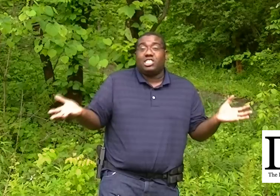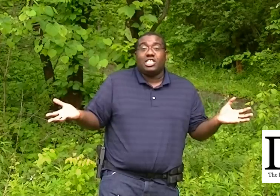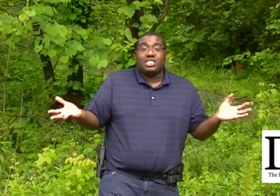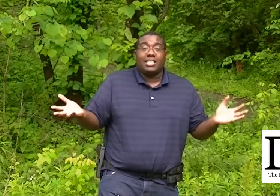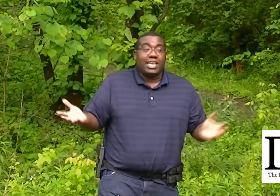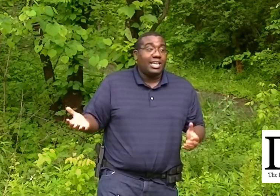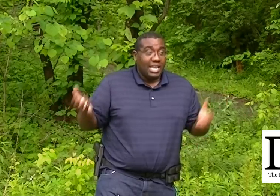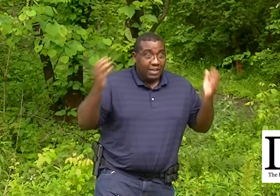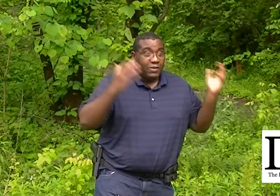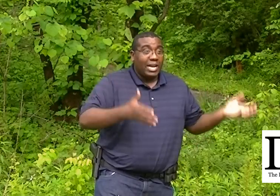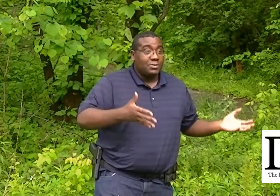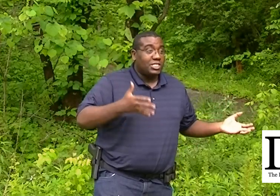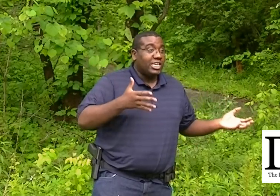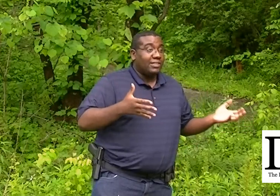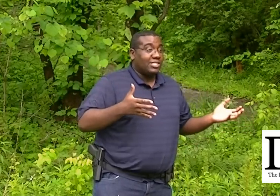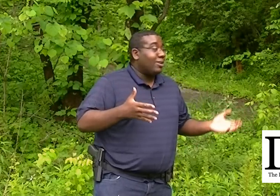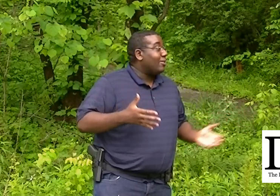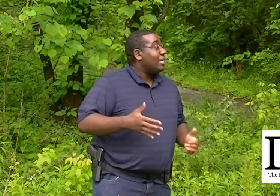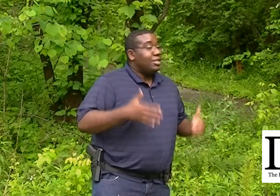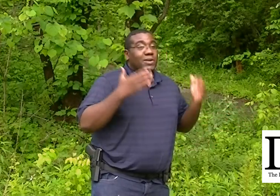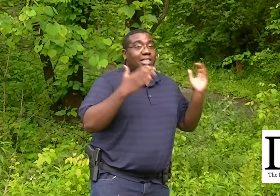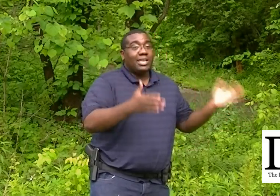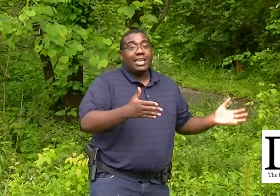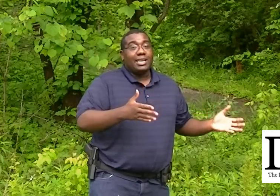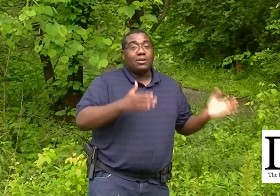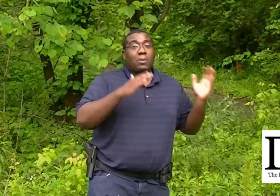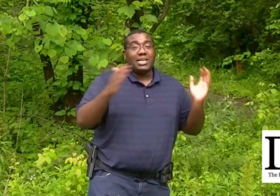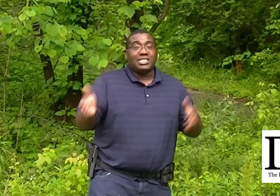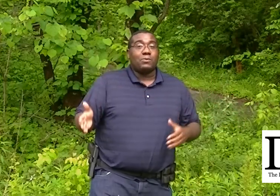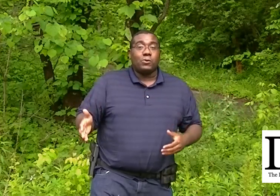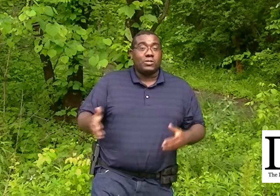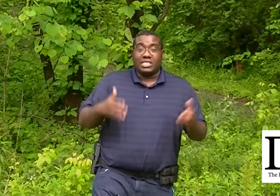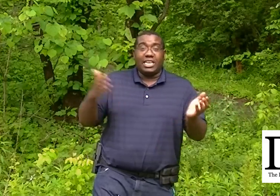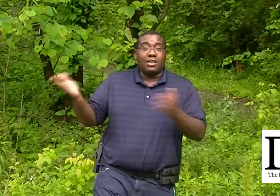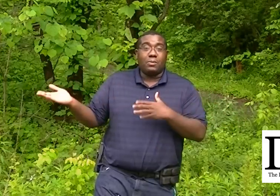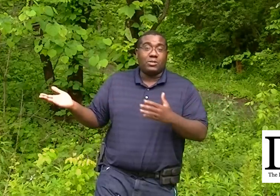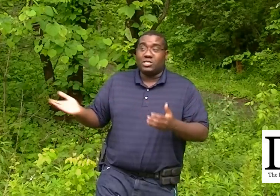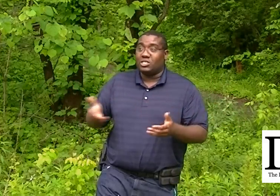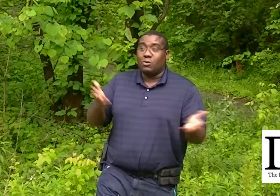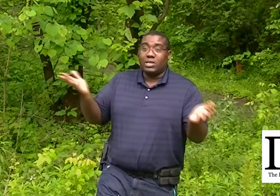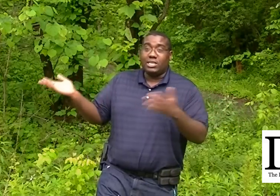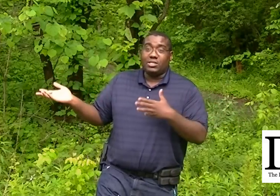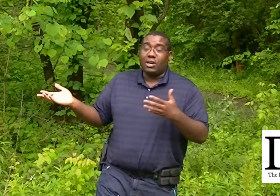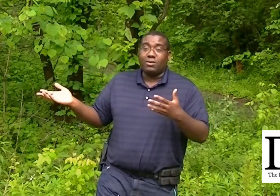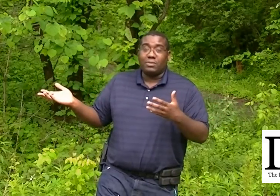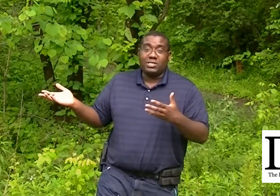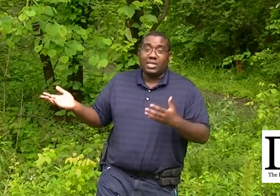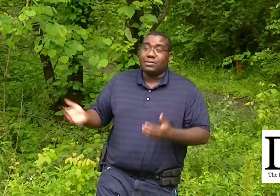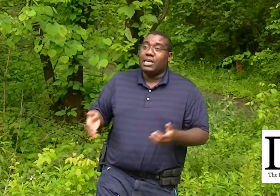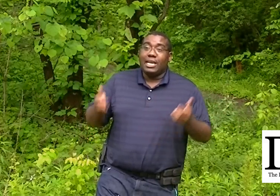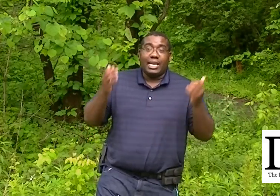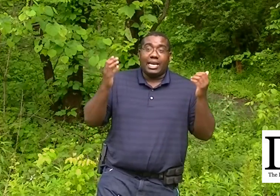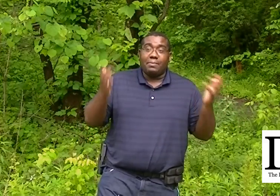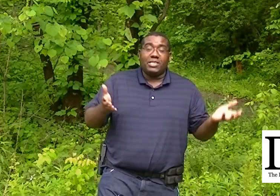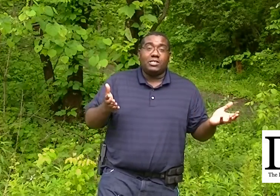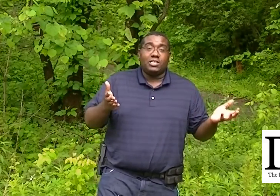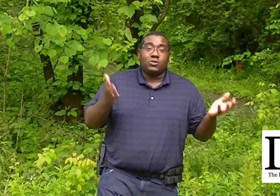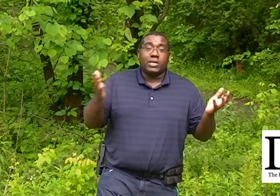the judge said that if you guys want to check out this art, you got to look at it and go by the same rules as any other person just going into the art museums. And I've been to the Detroit